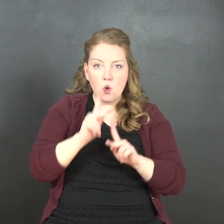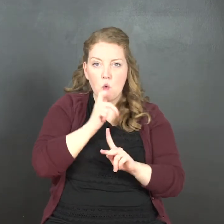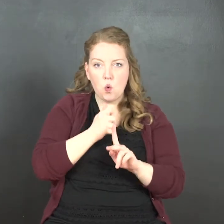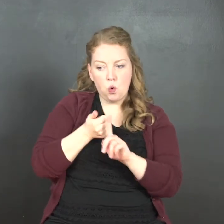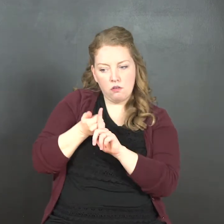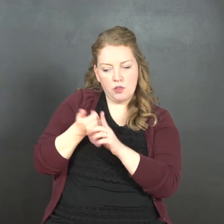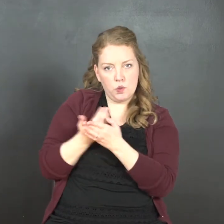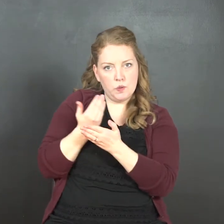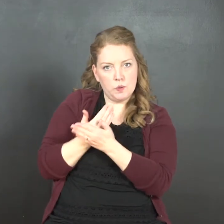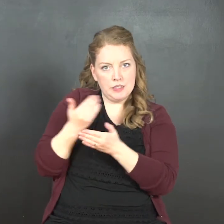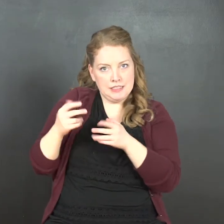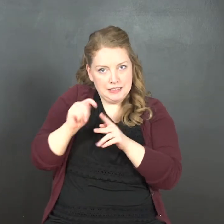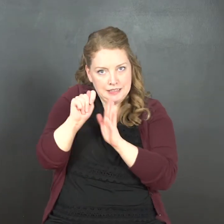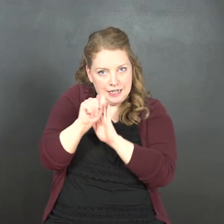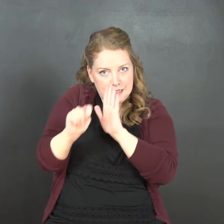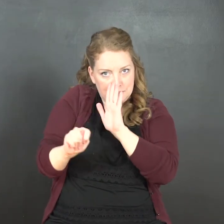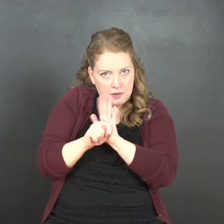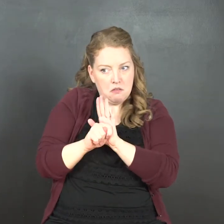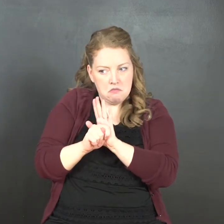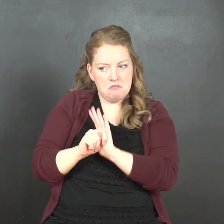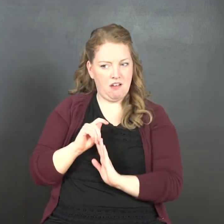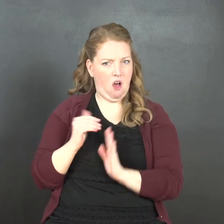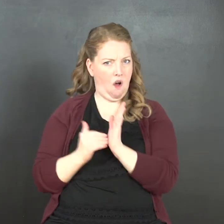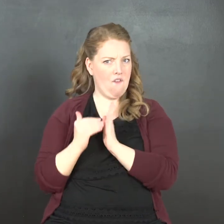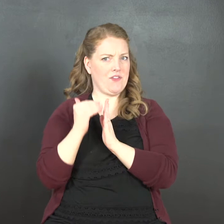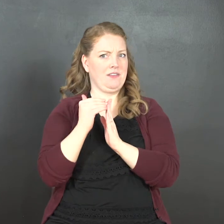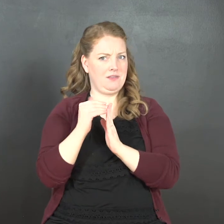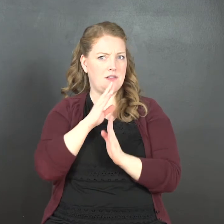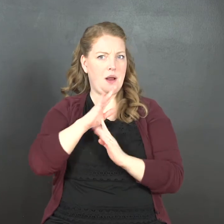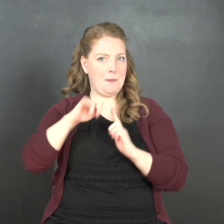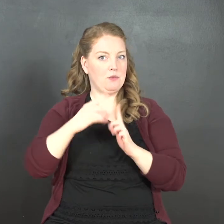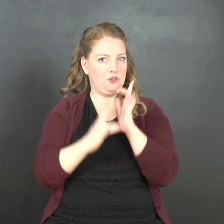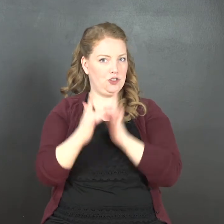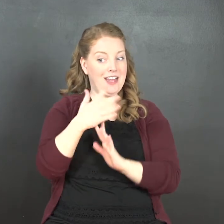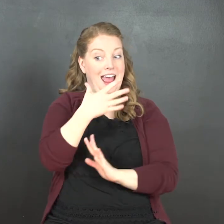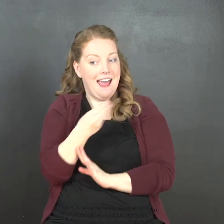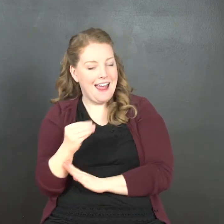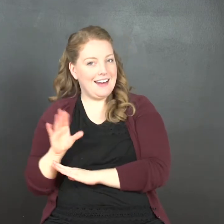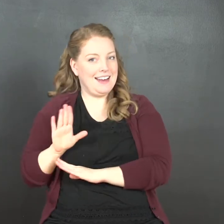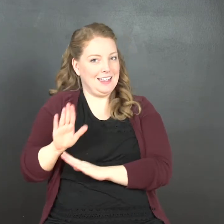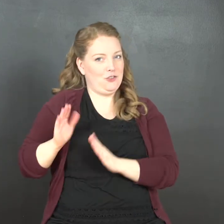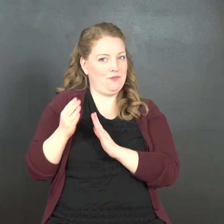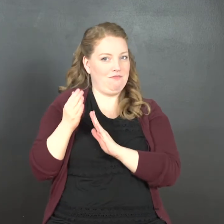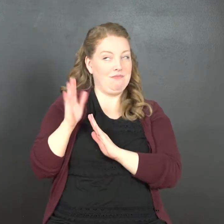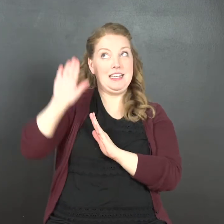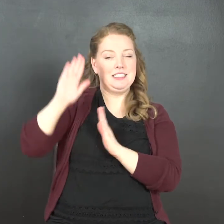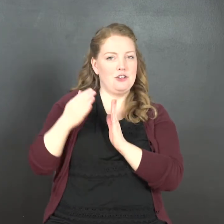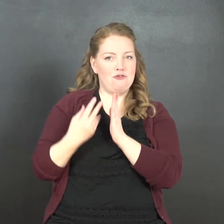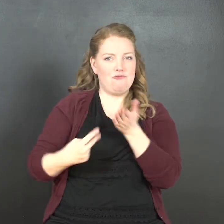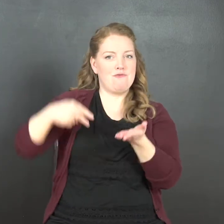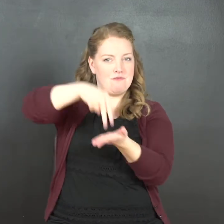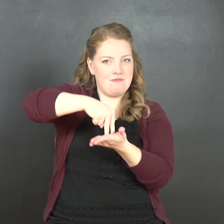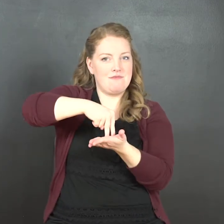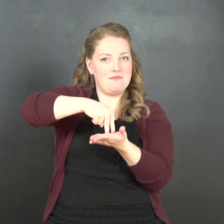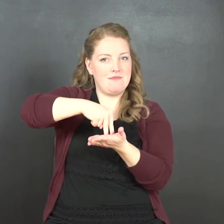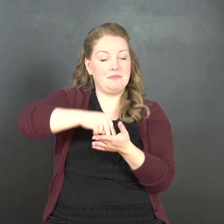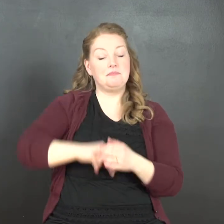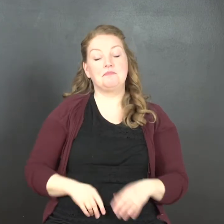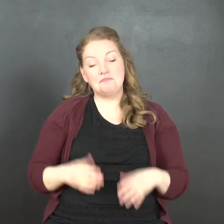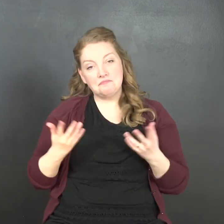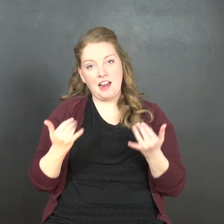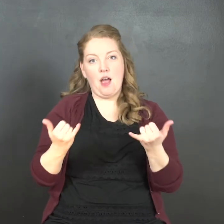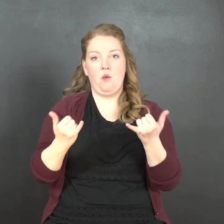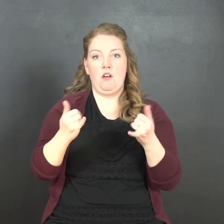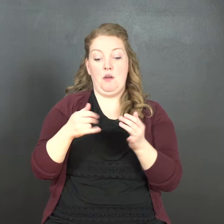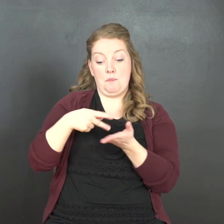often about the fact, the reality of the resurrection of Jesus. But then when Paul had the opportunity to